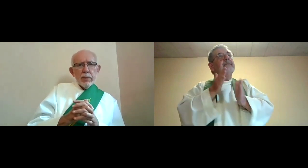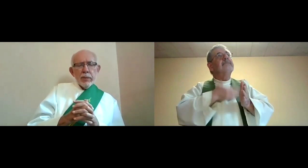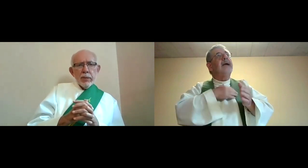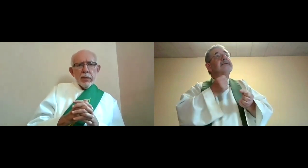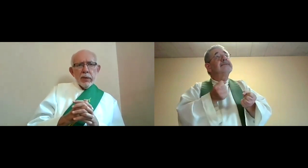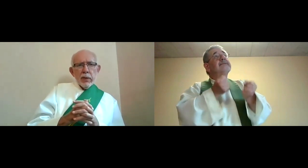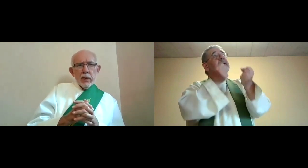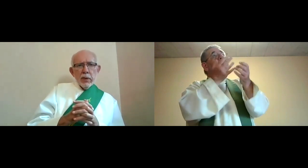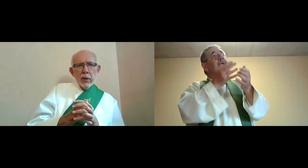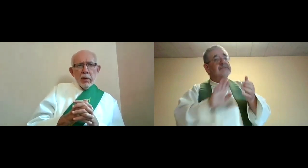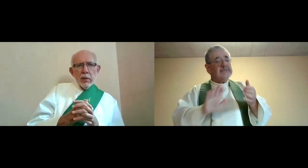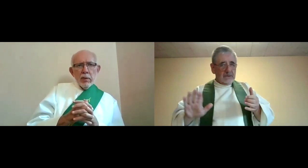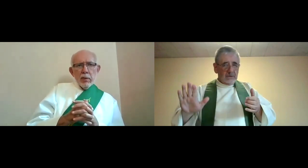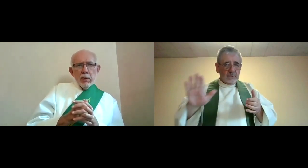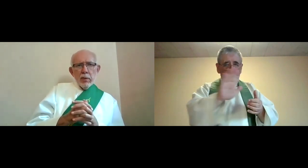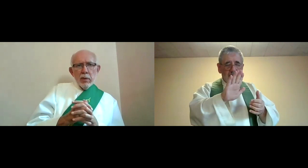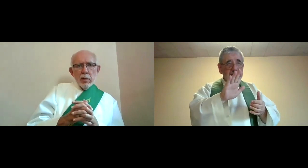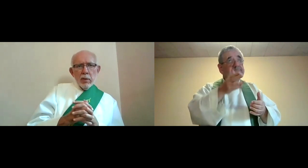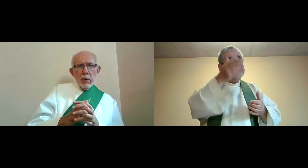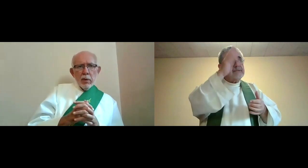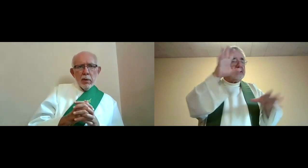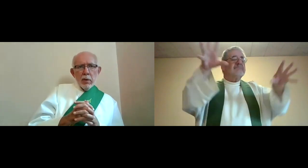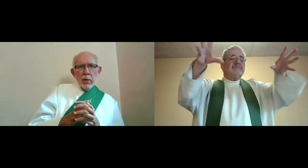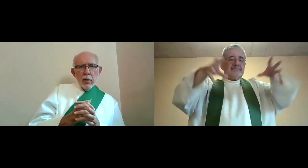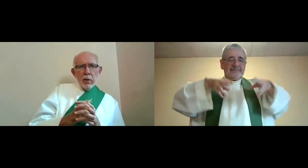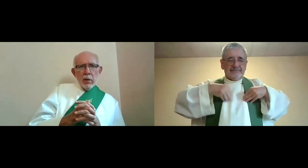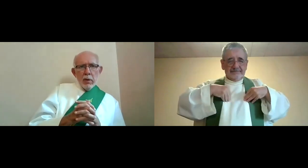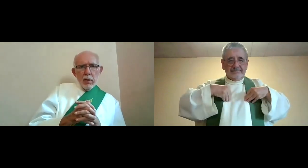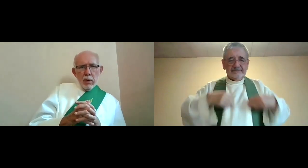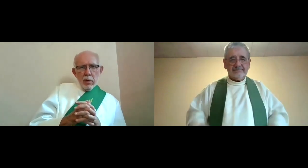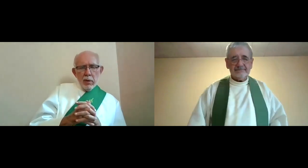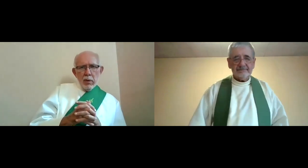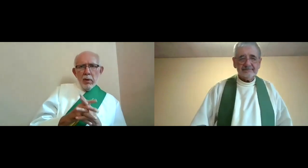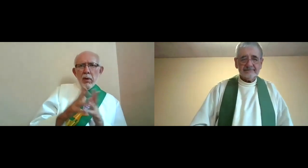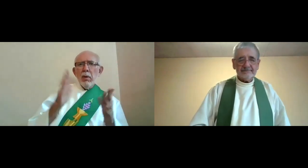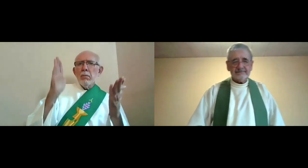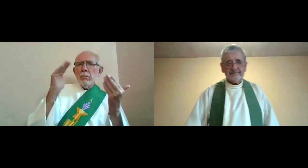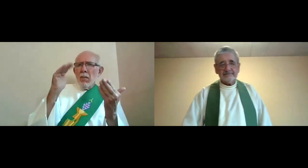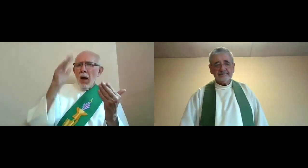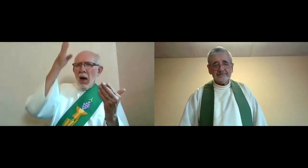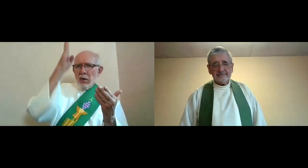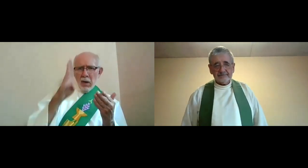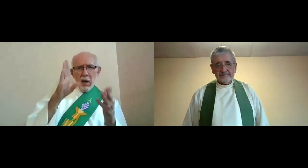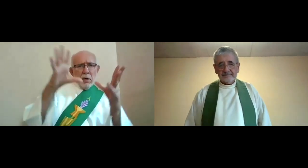Pray, brethren, that my sacrifice and yours may be acceptable to God, the Almighty Father.